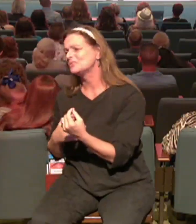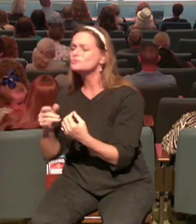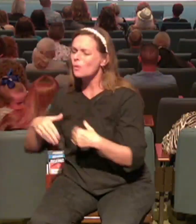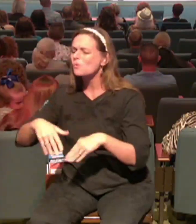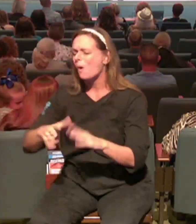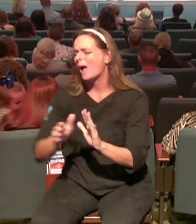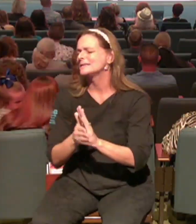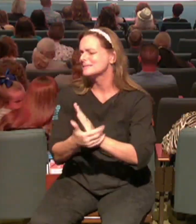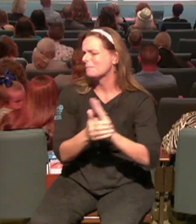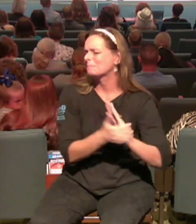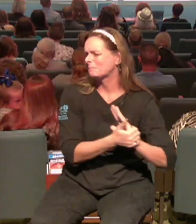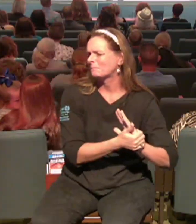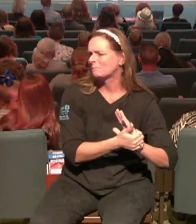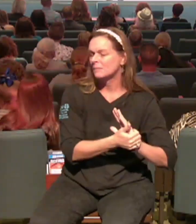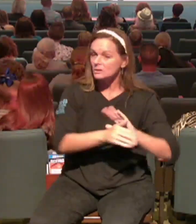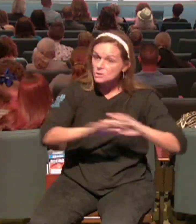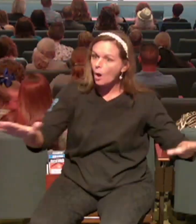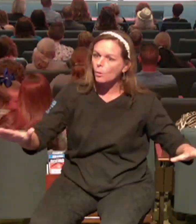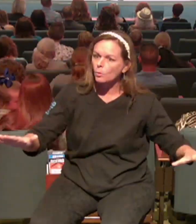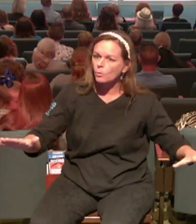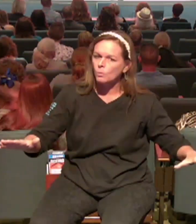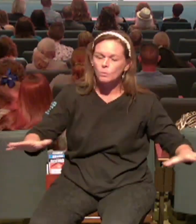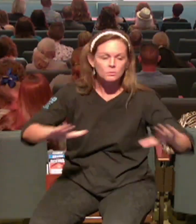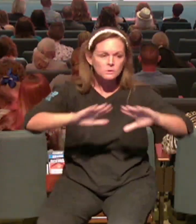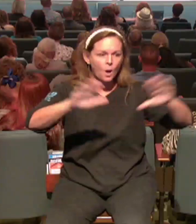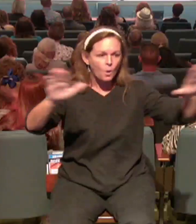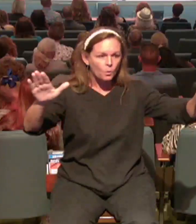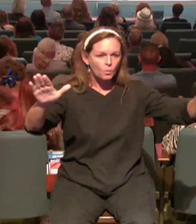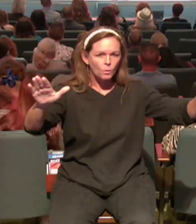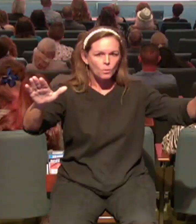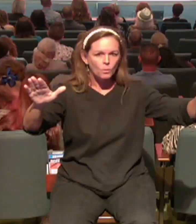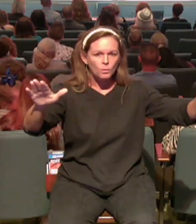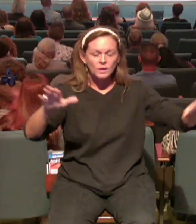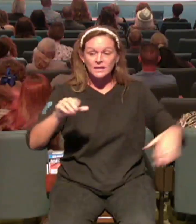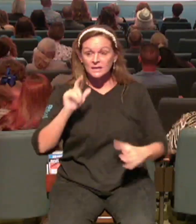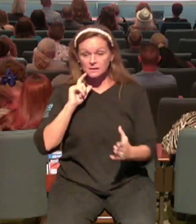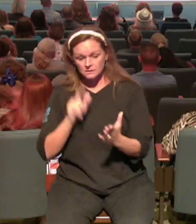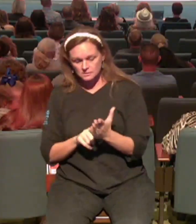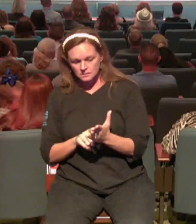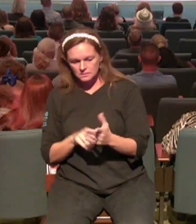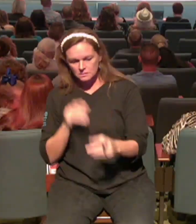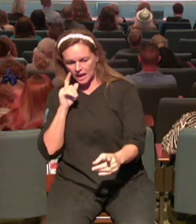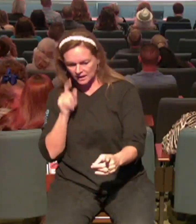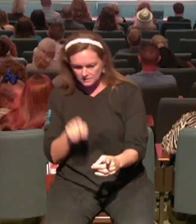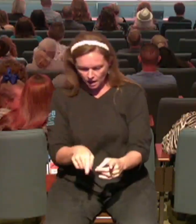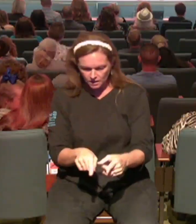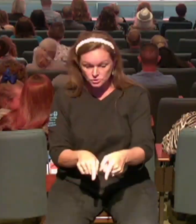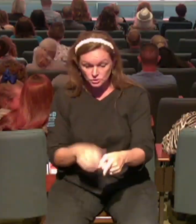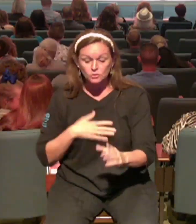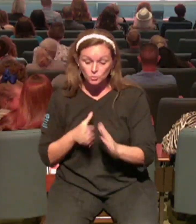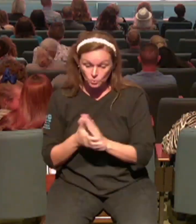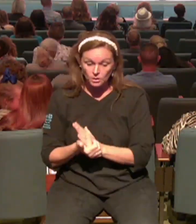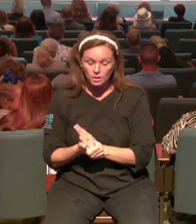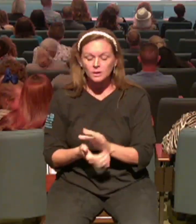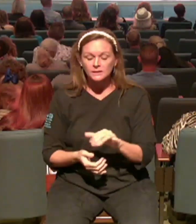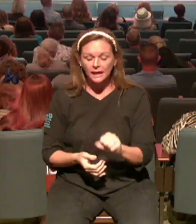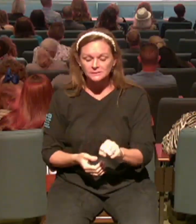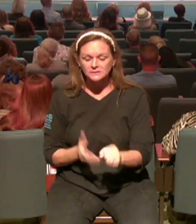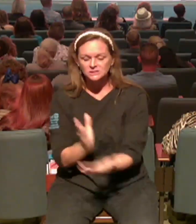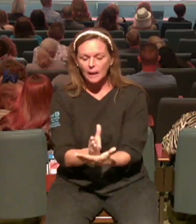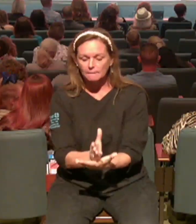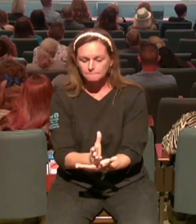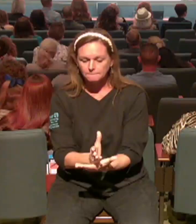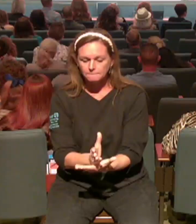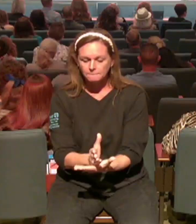compromise. So often this scripture has been used to compromise truth and call it grace